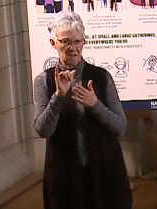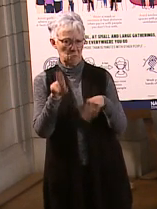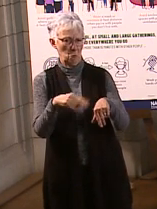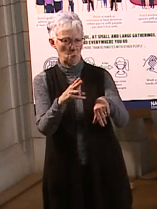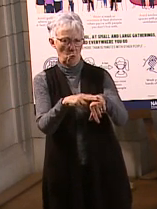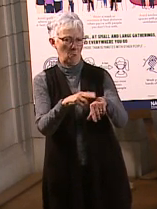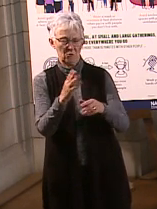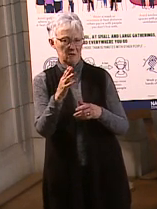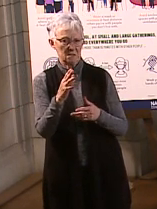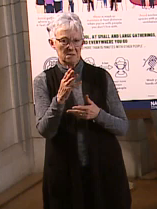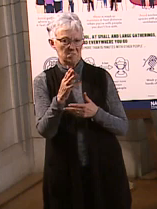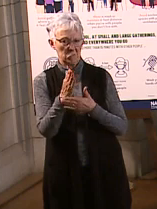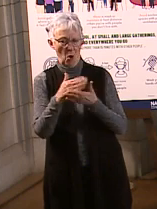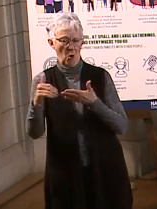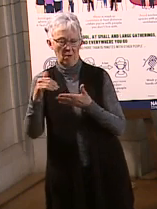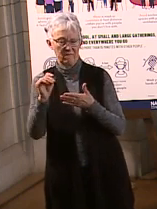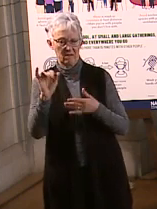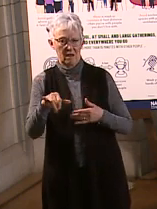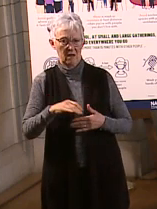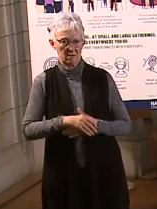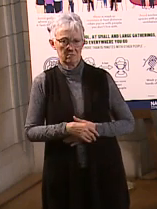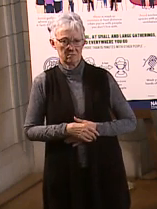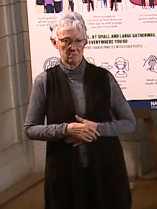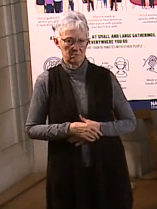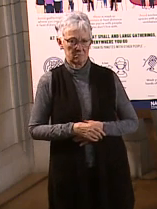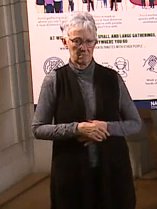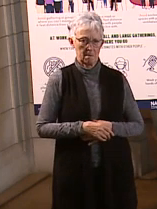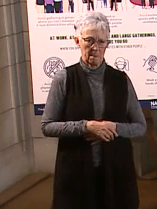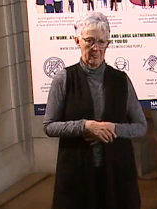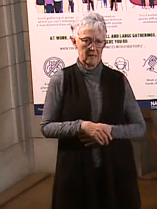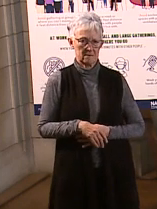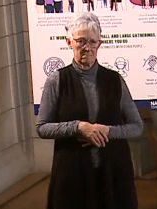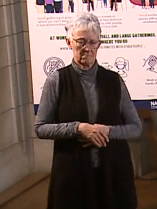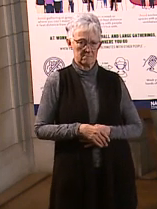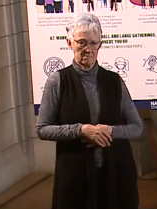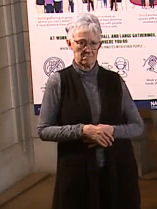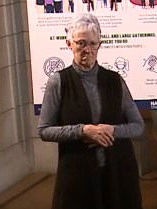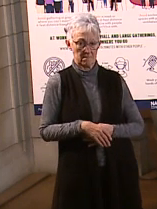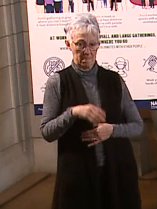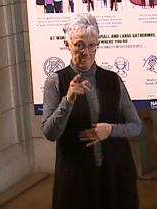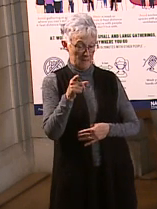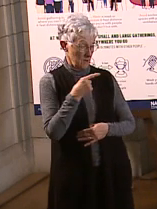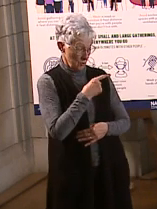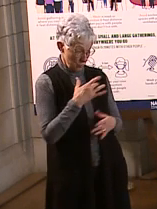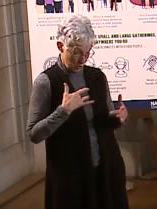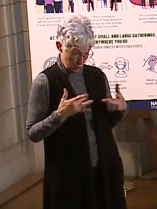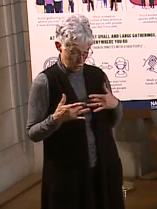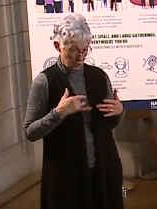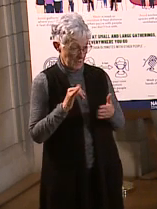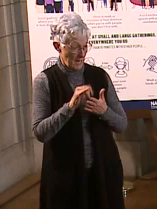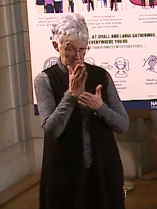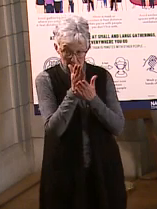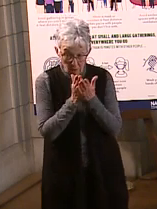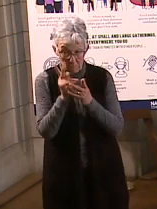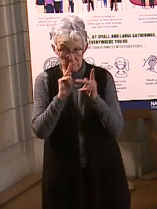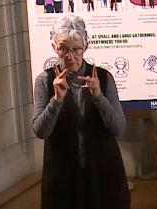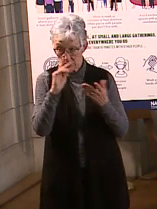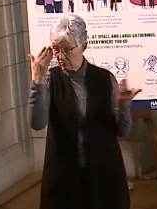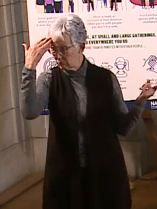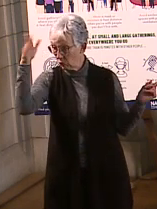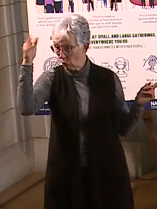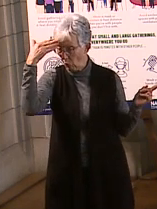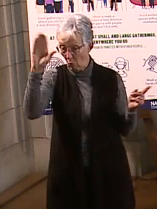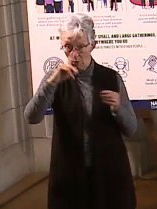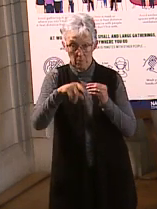return. And how concerned are you that some people won't know about it or some people won't take the time to claim this credit?